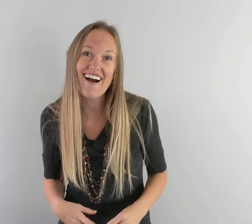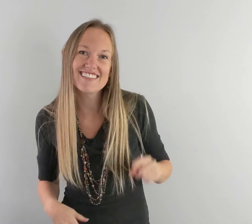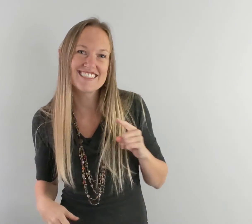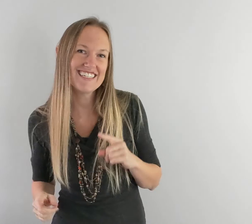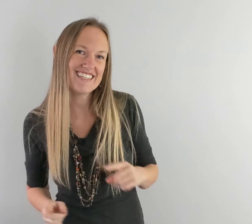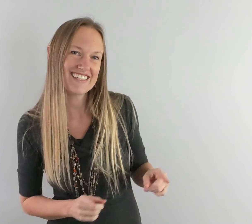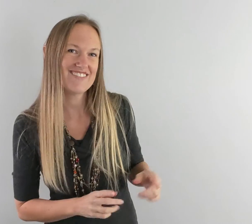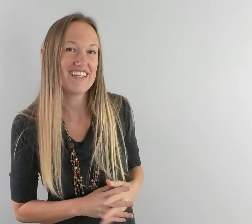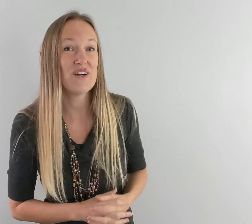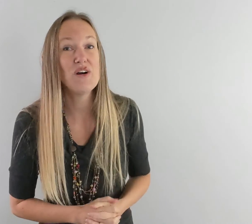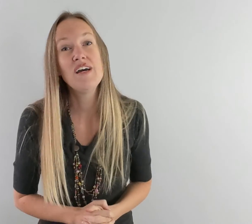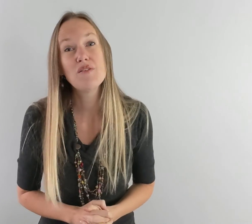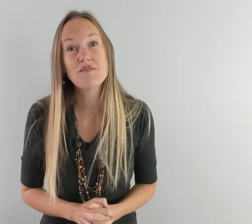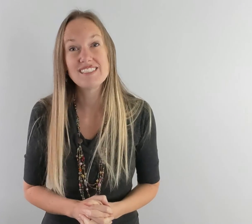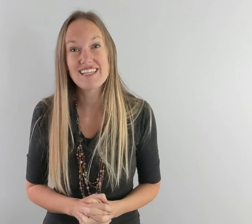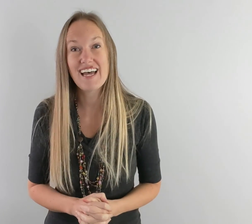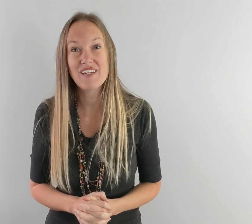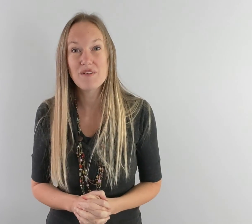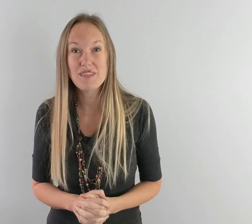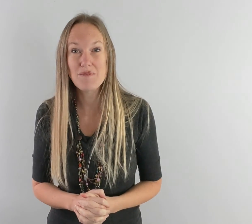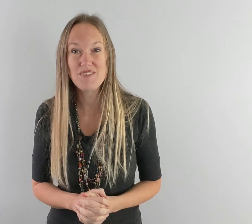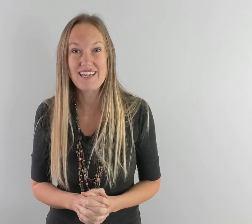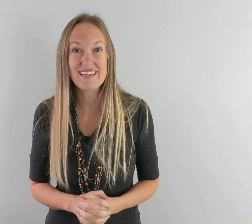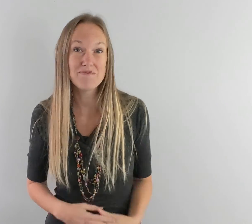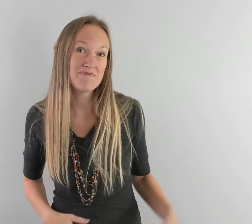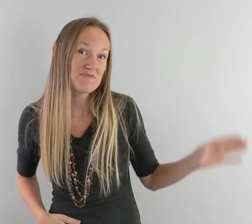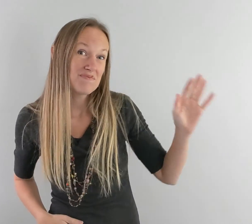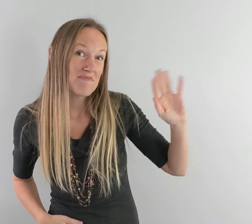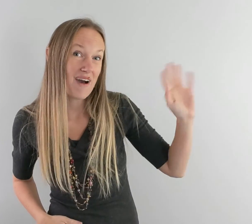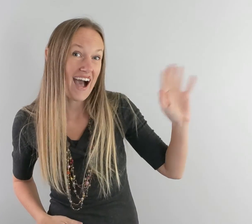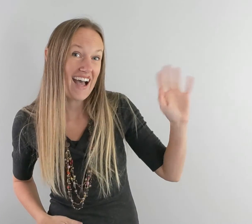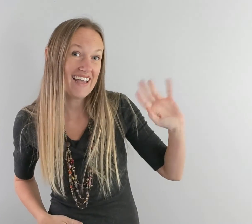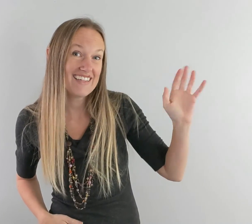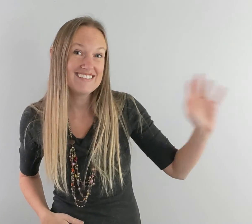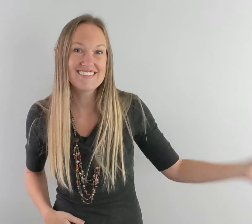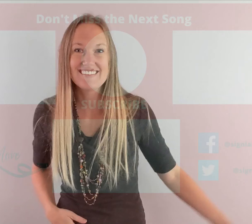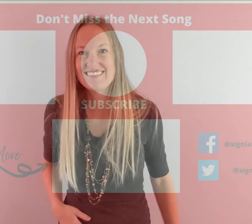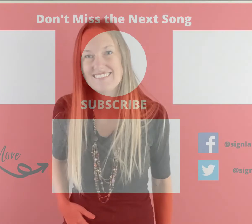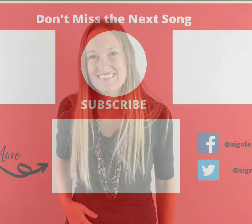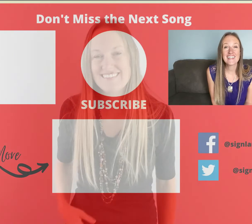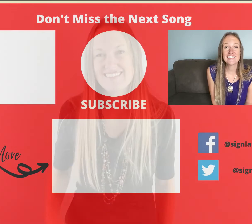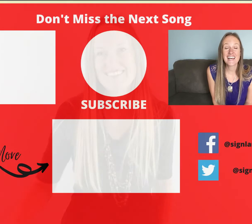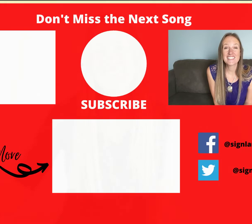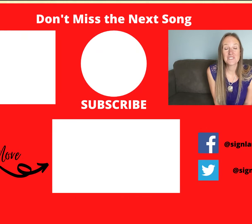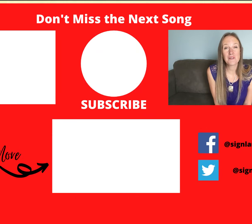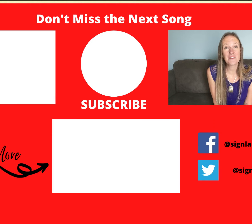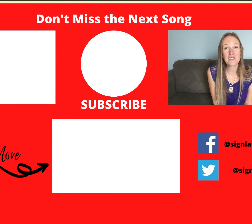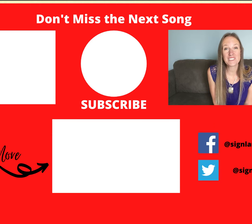I'll see you in the next video when we sign with the music. Bye! Guys, I just want to encourage you,